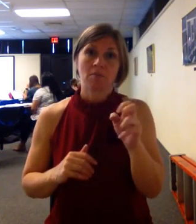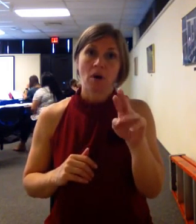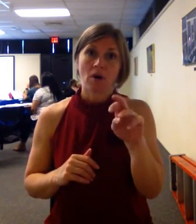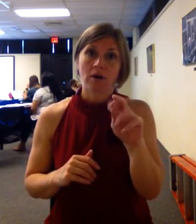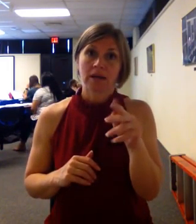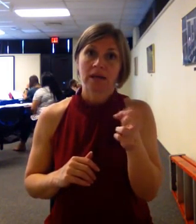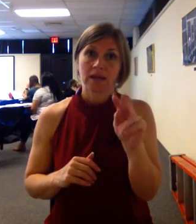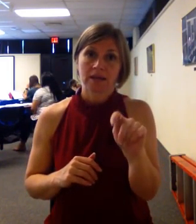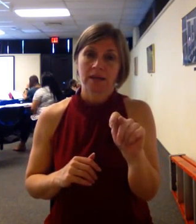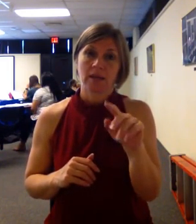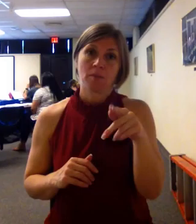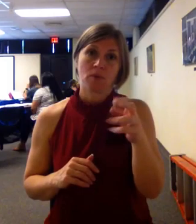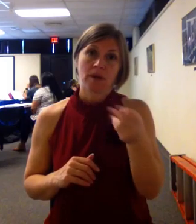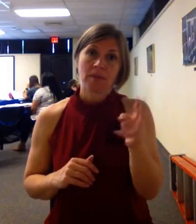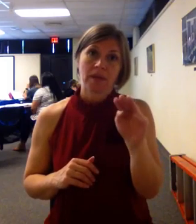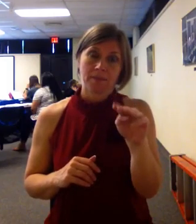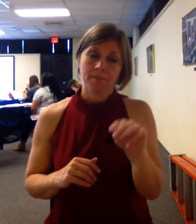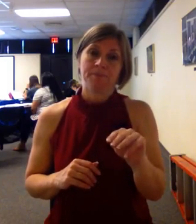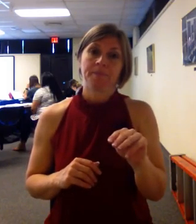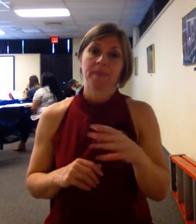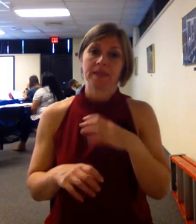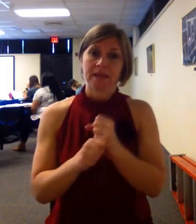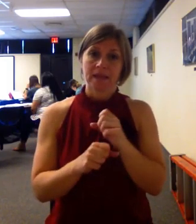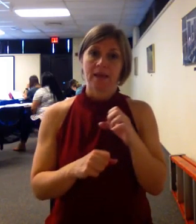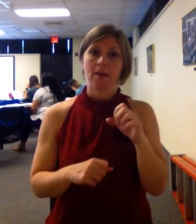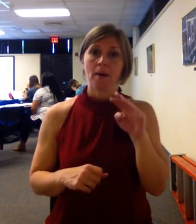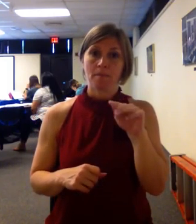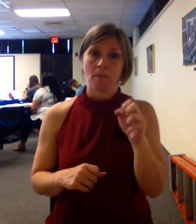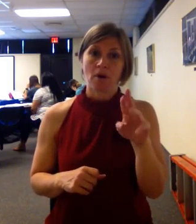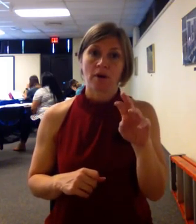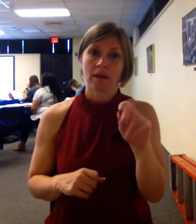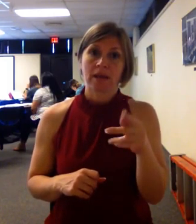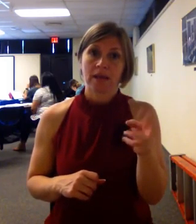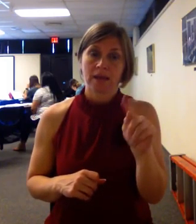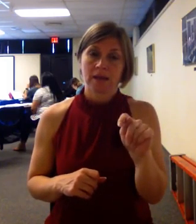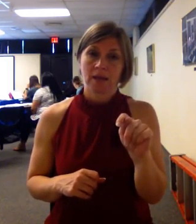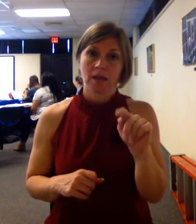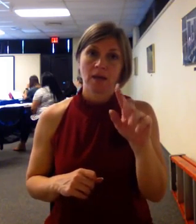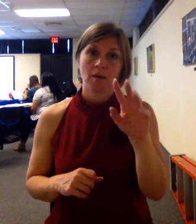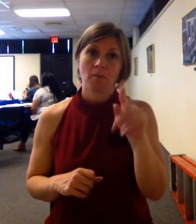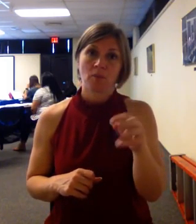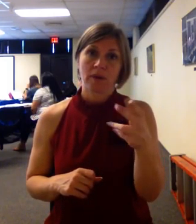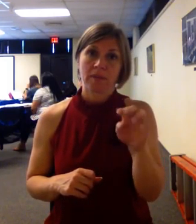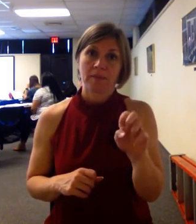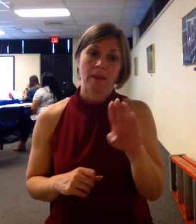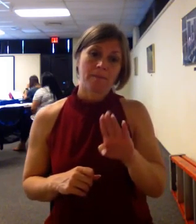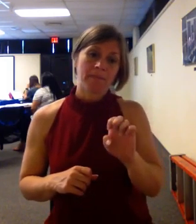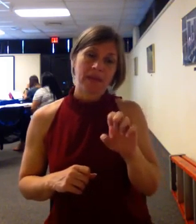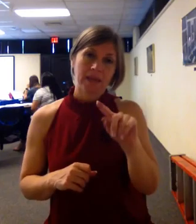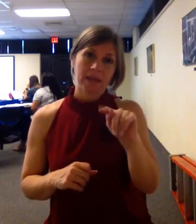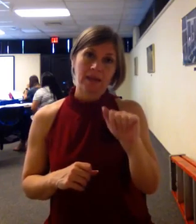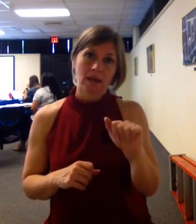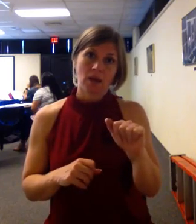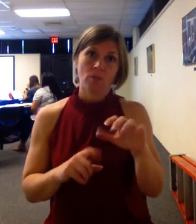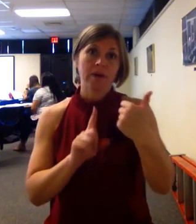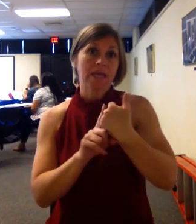whole minus the risk-free rate of return to get market premium, knowing that beta is only going to impact the market premium, and then